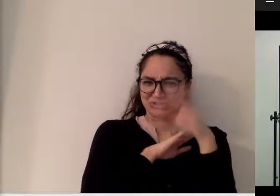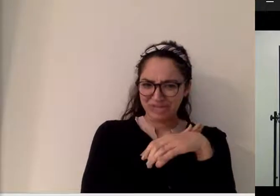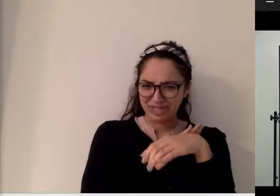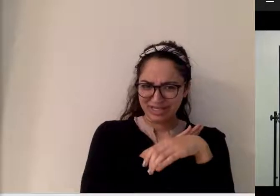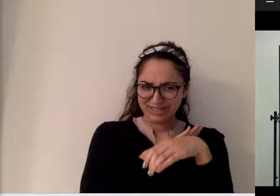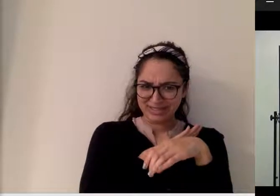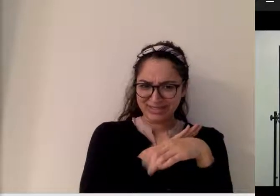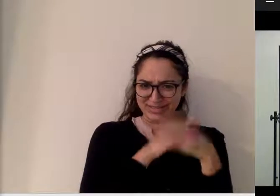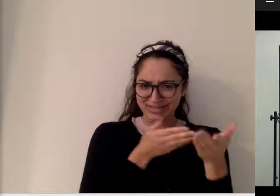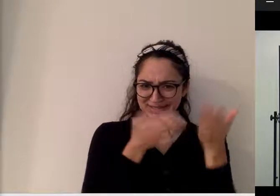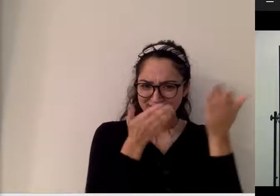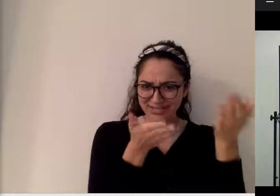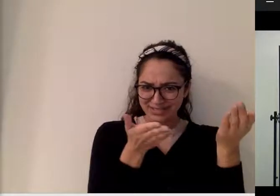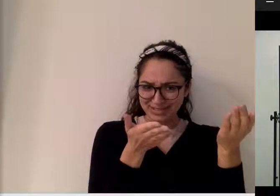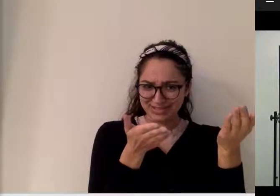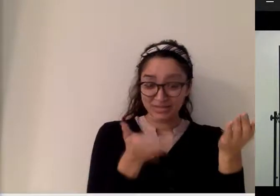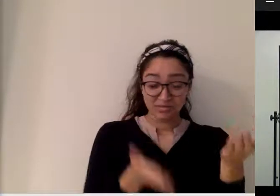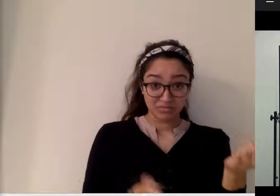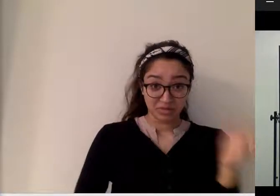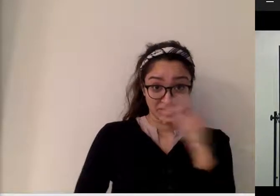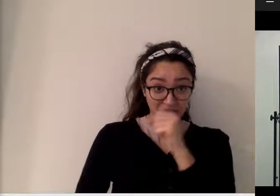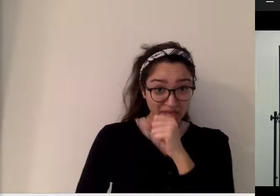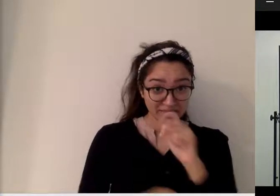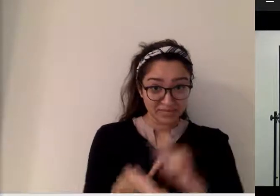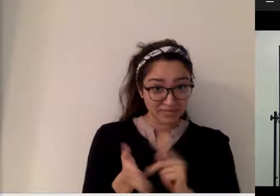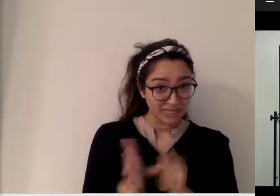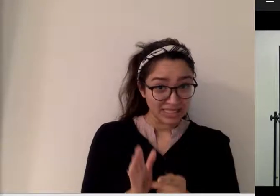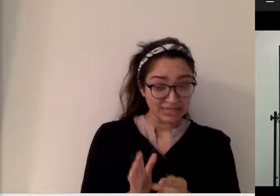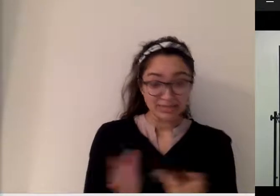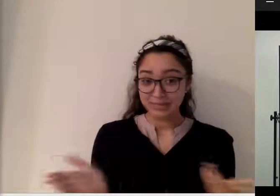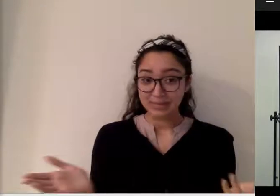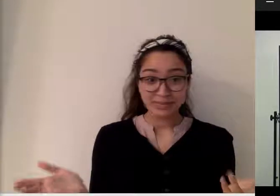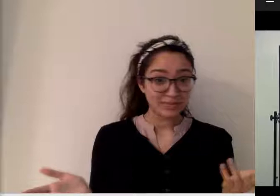suggestion. Anyone want to guess what I mean by that?